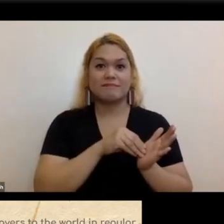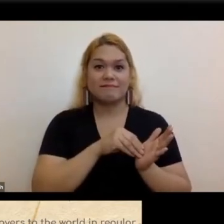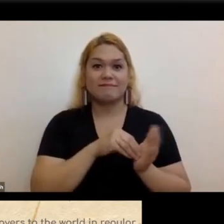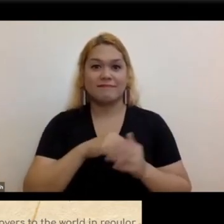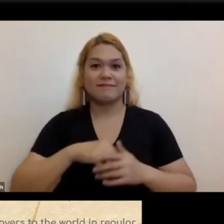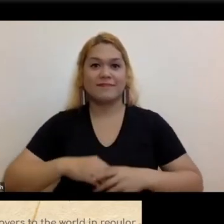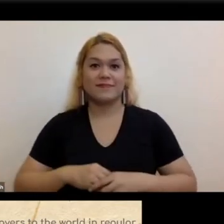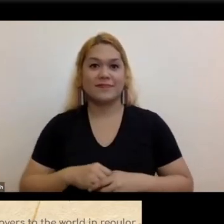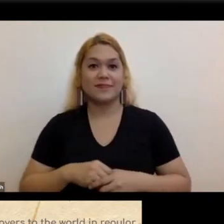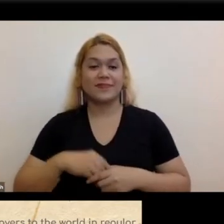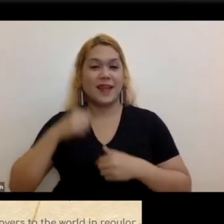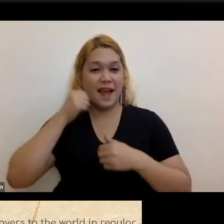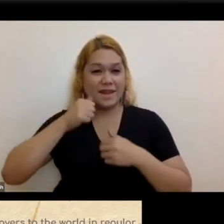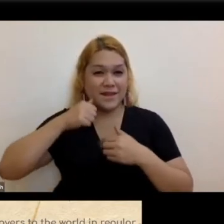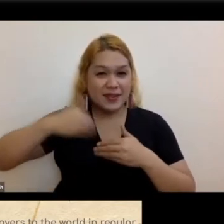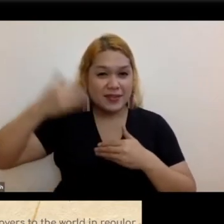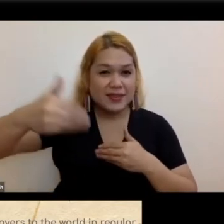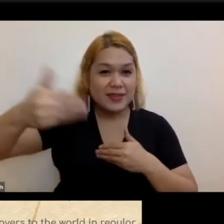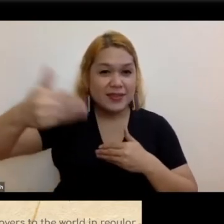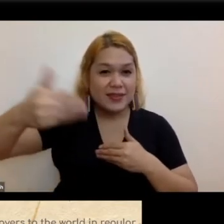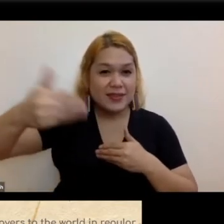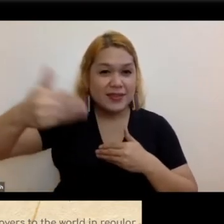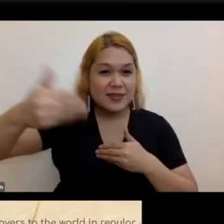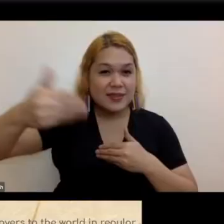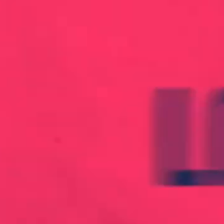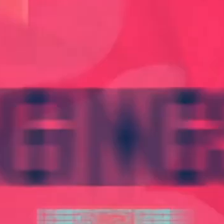shoulder and hollow, hollow.